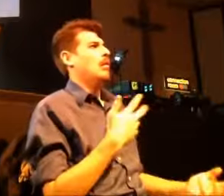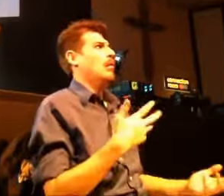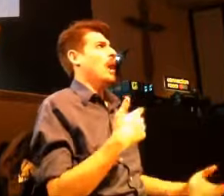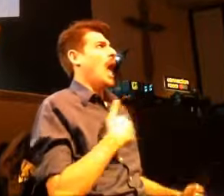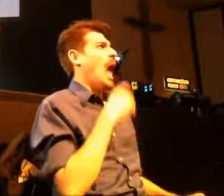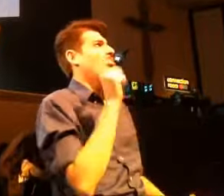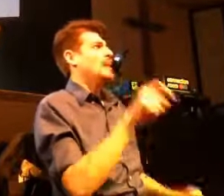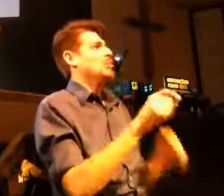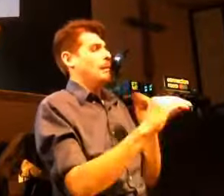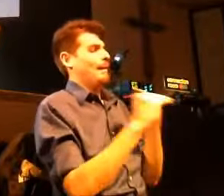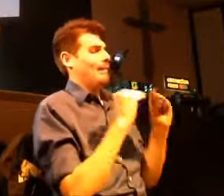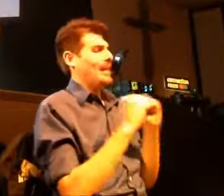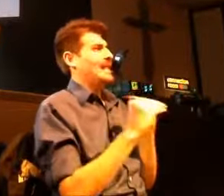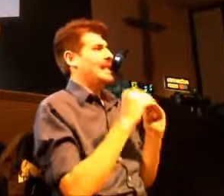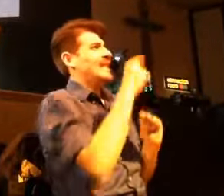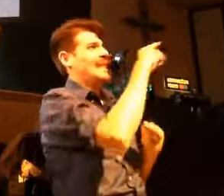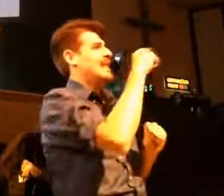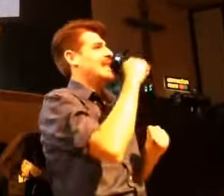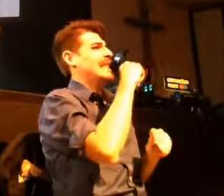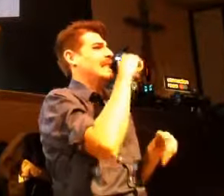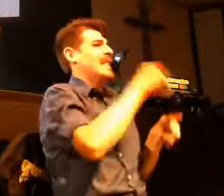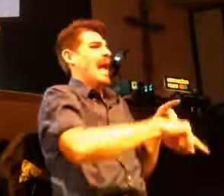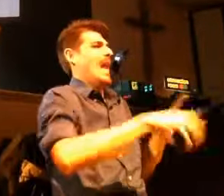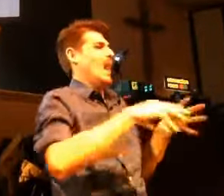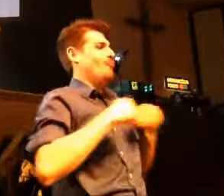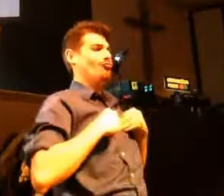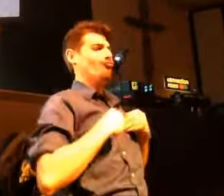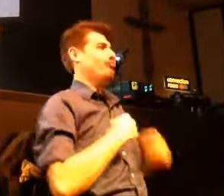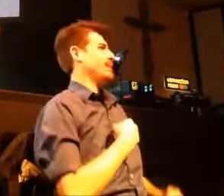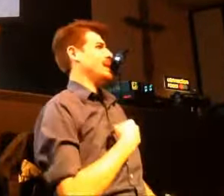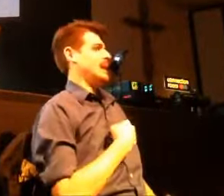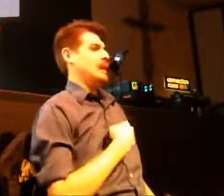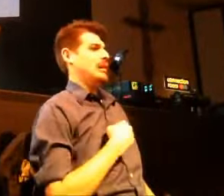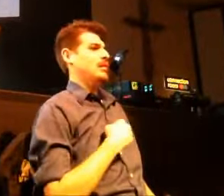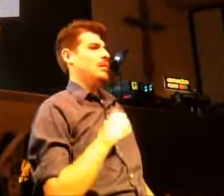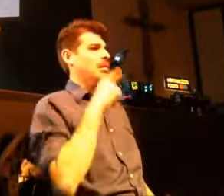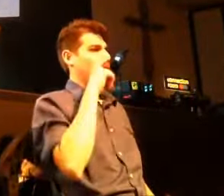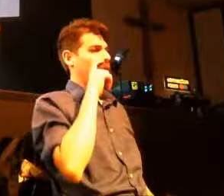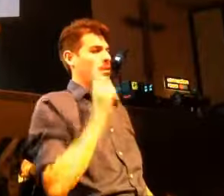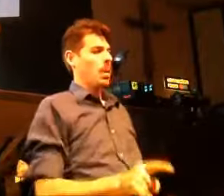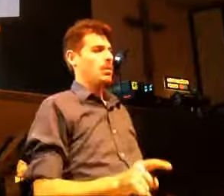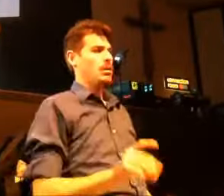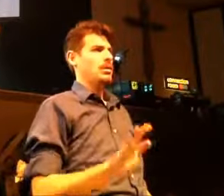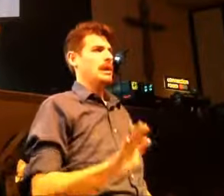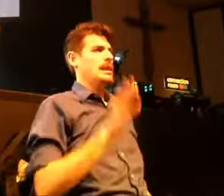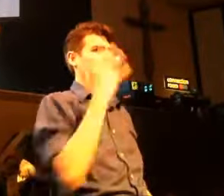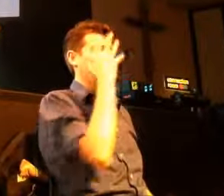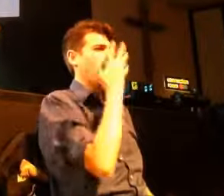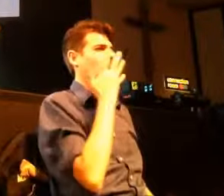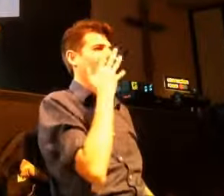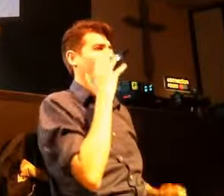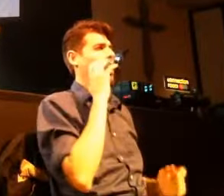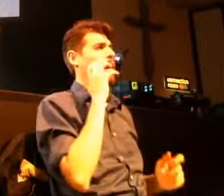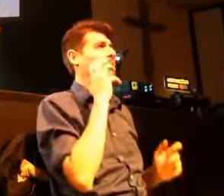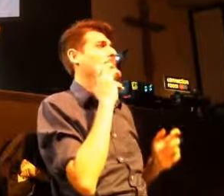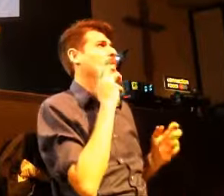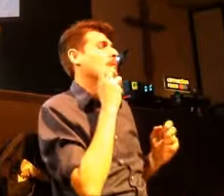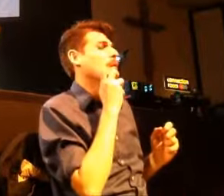Dad is truly going to be able to handle me? And it broke my heart, and I realized that's how oftentimes we approach